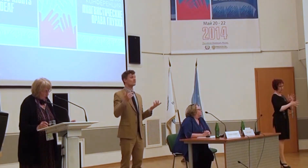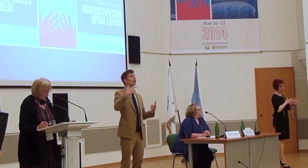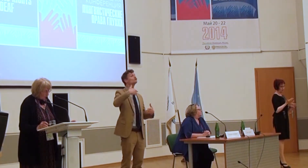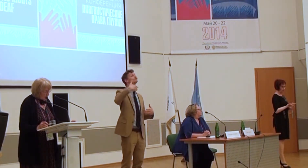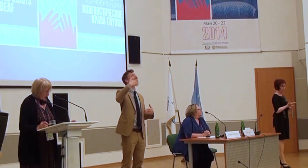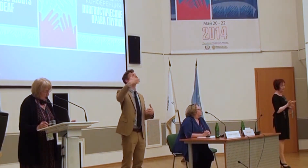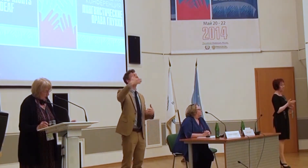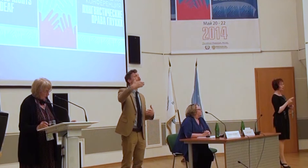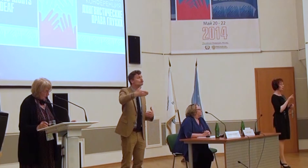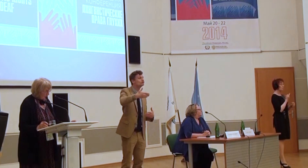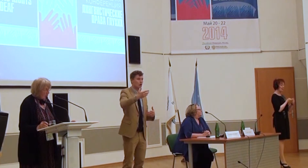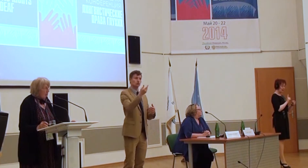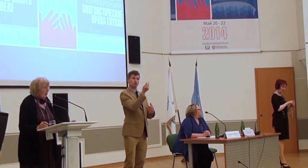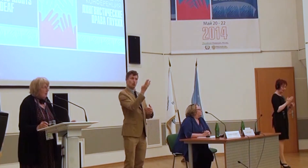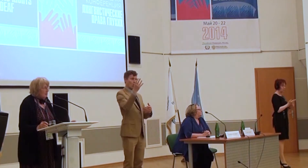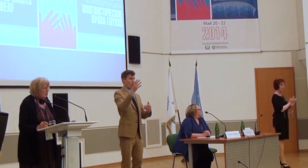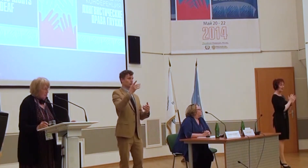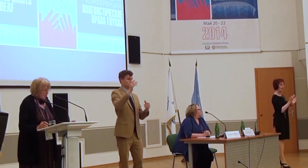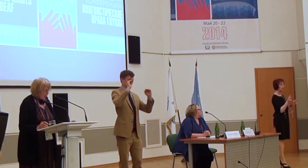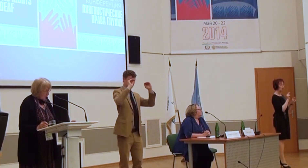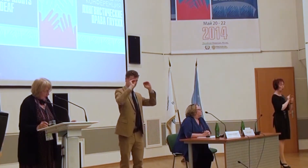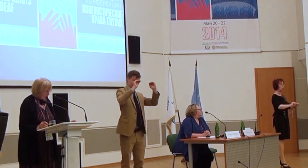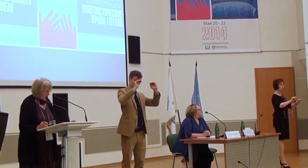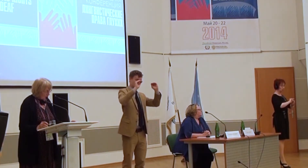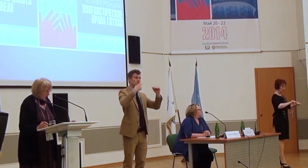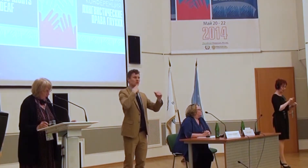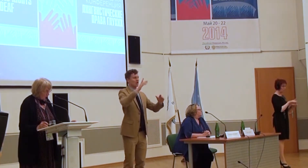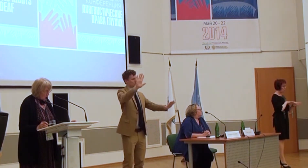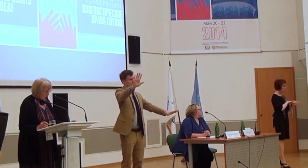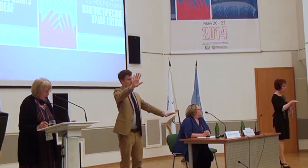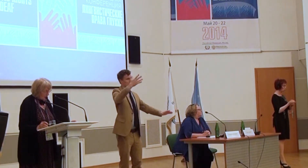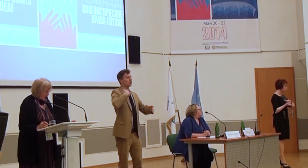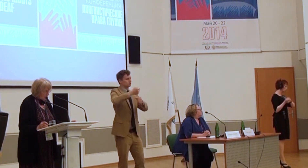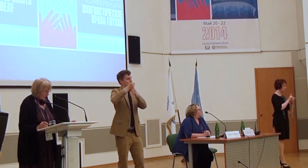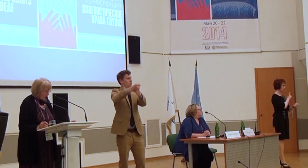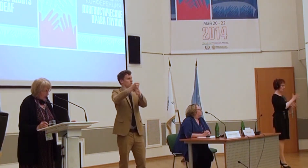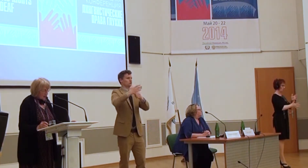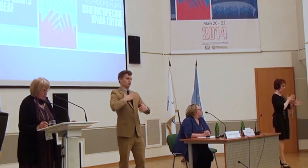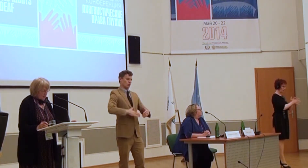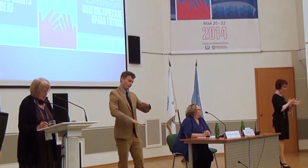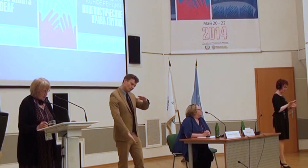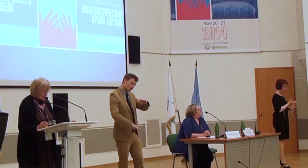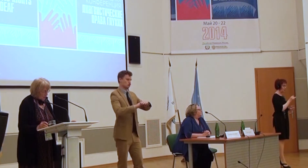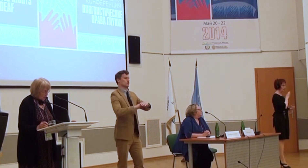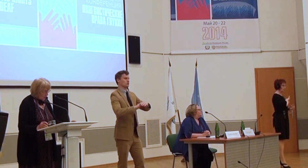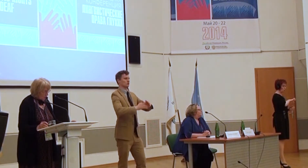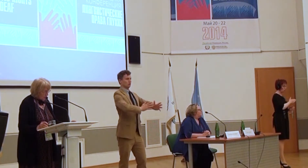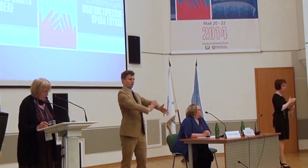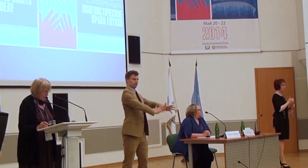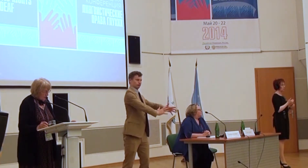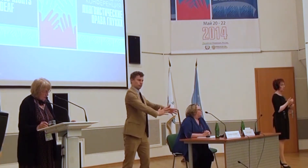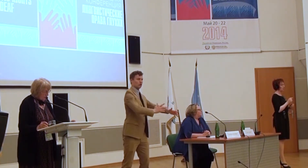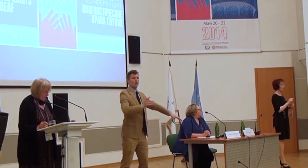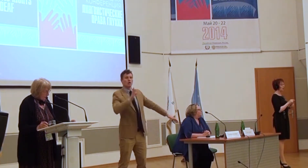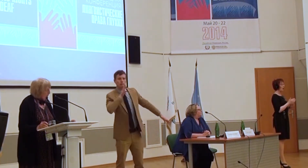to using a full sign language, and as using separate languages from the spoken written language and the sign language of the